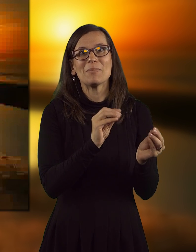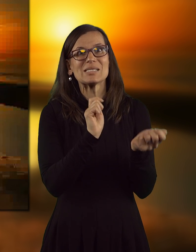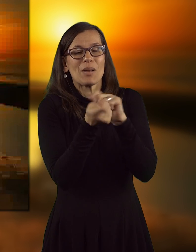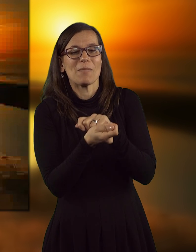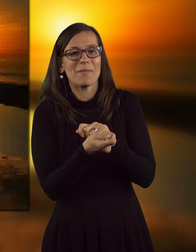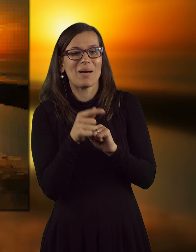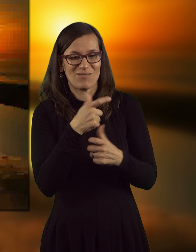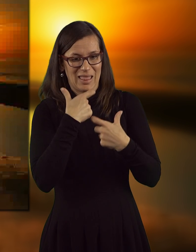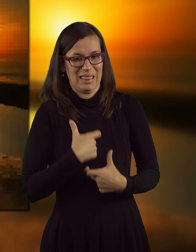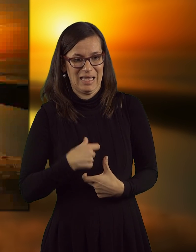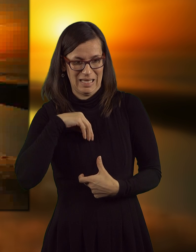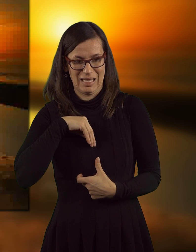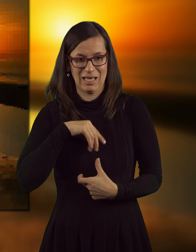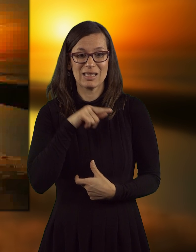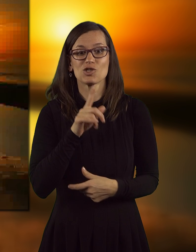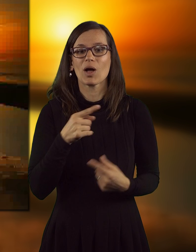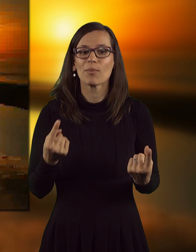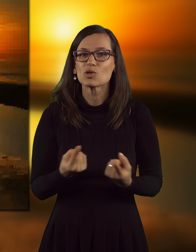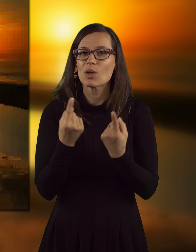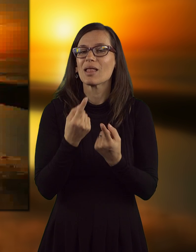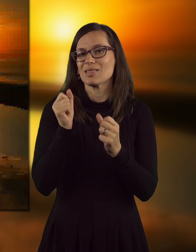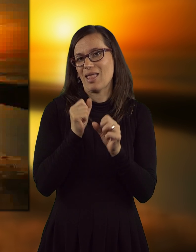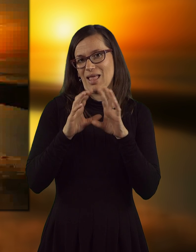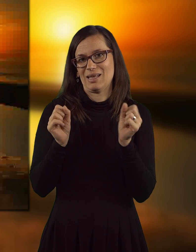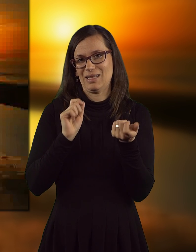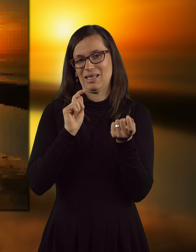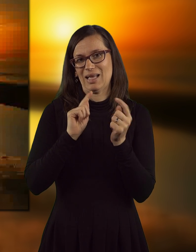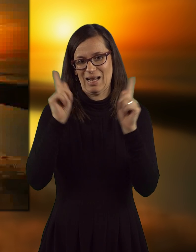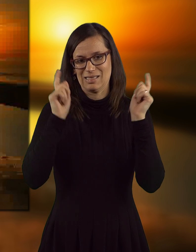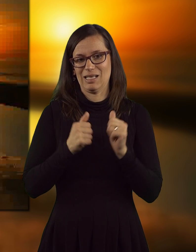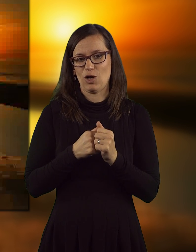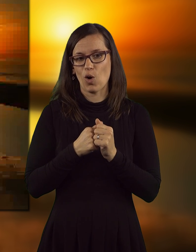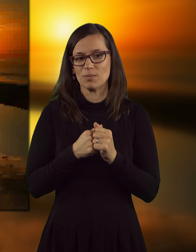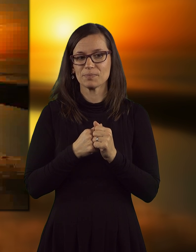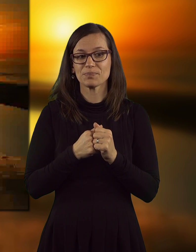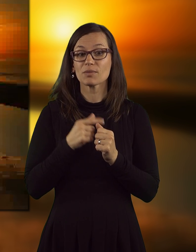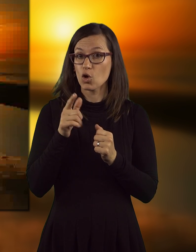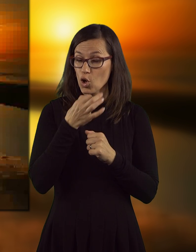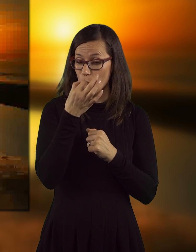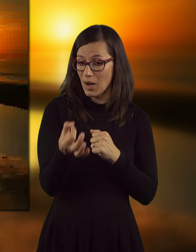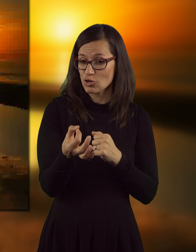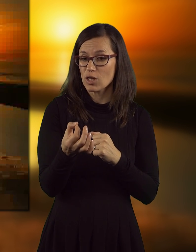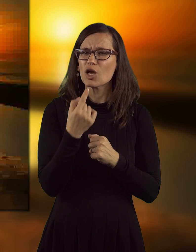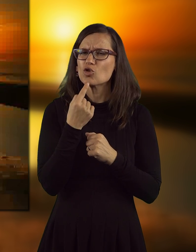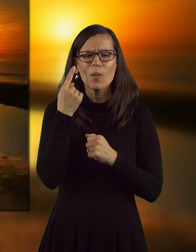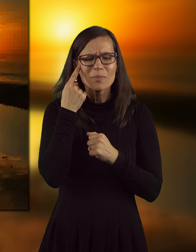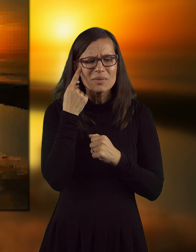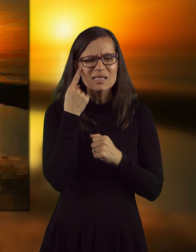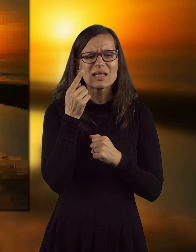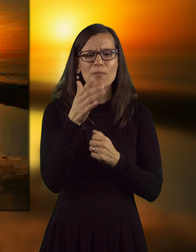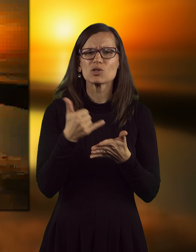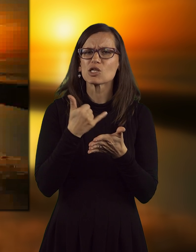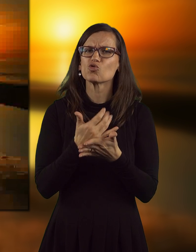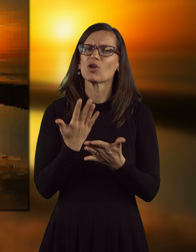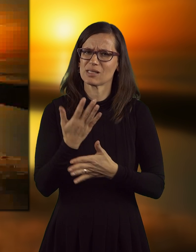is a shift in them that you are going to induce that is going to make the difference. And by asking them, who do you think